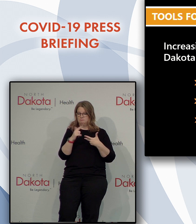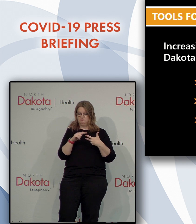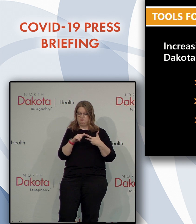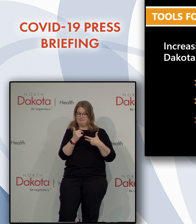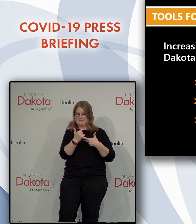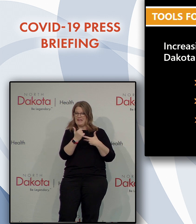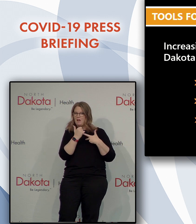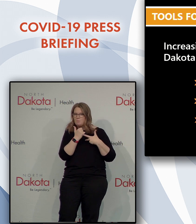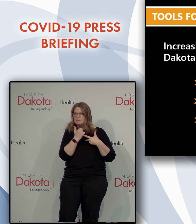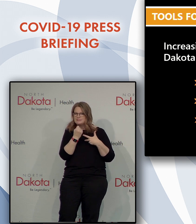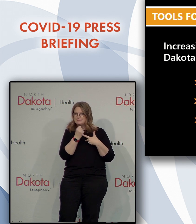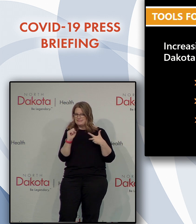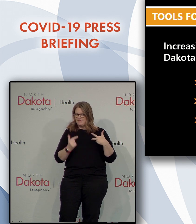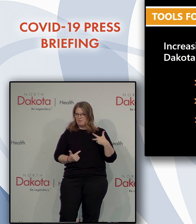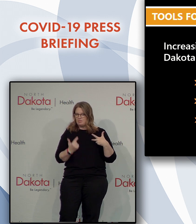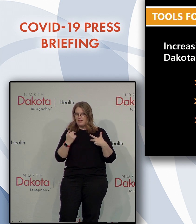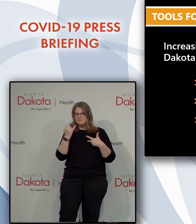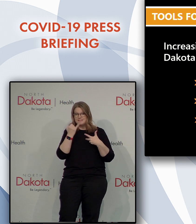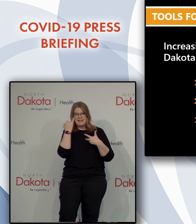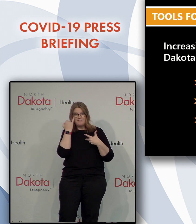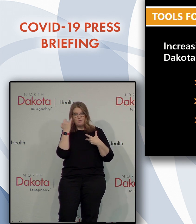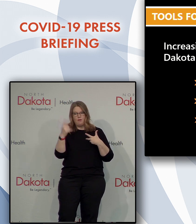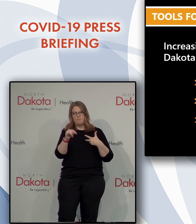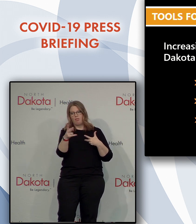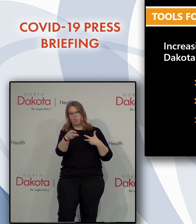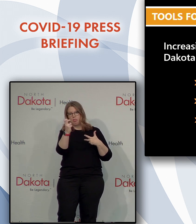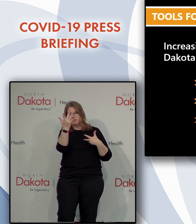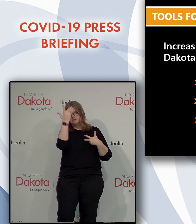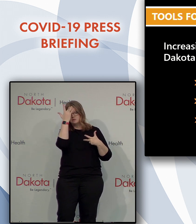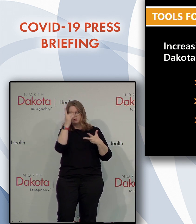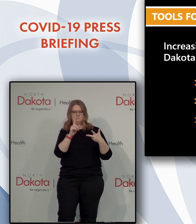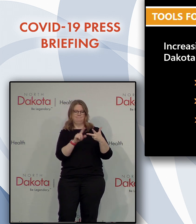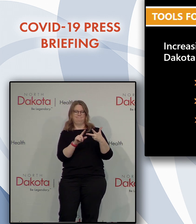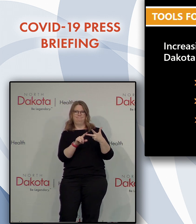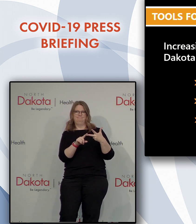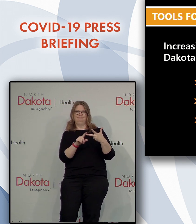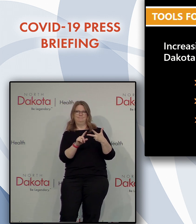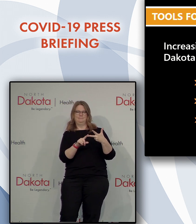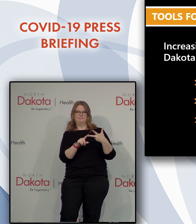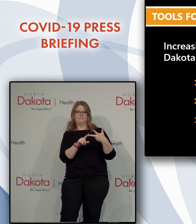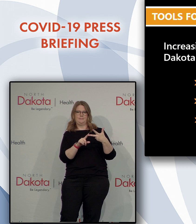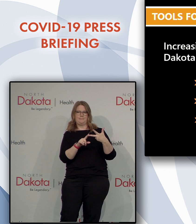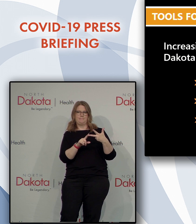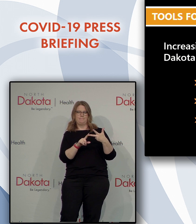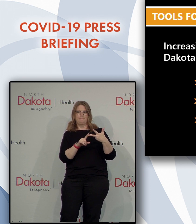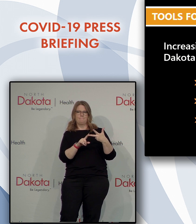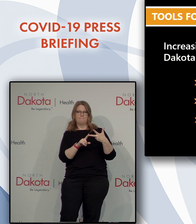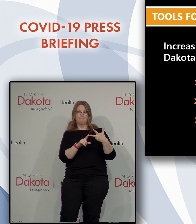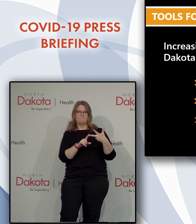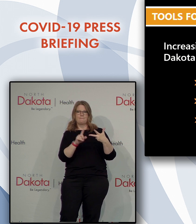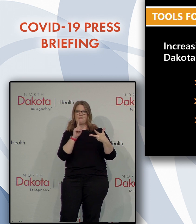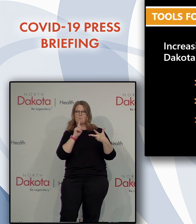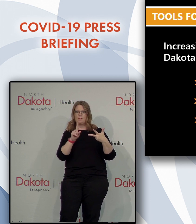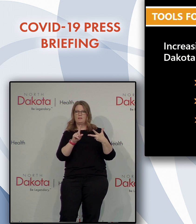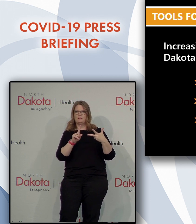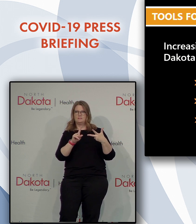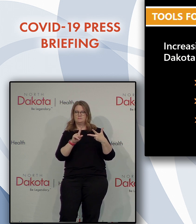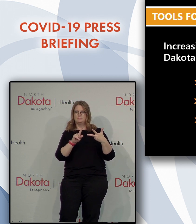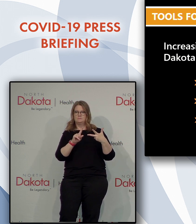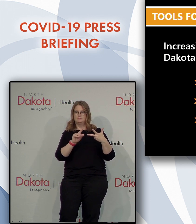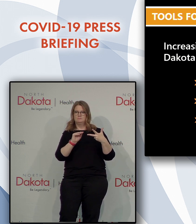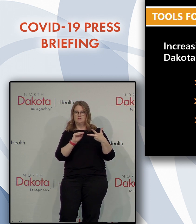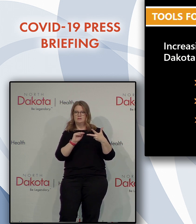save lives of those people that do become infected. And then the last thing to help us break the transmission chain